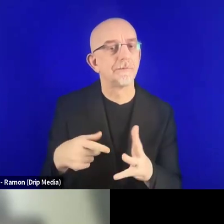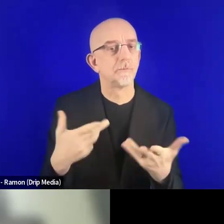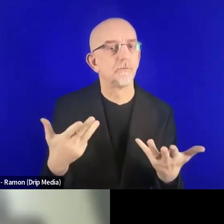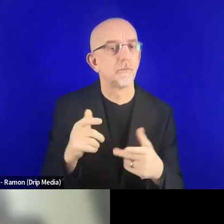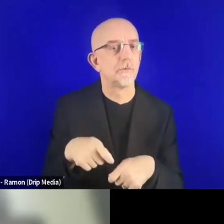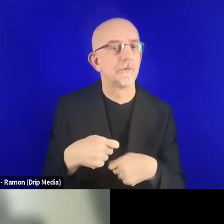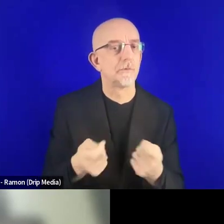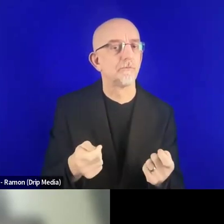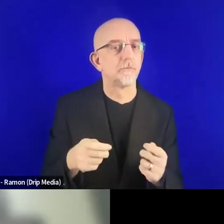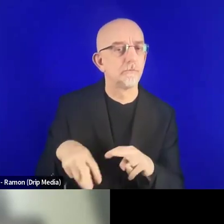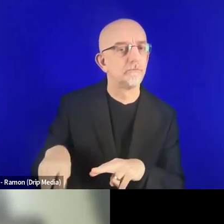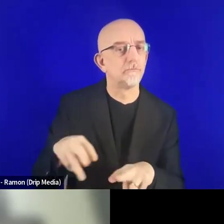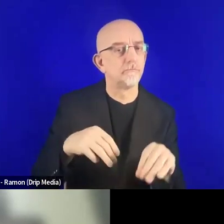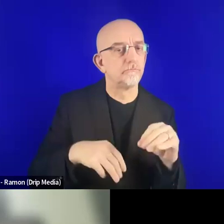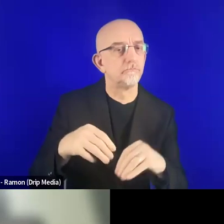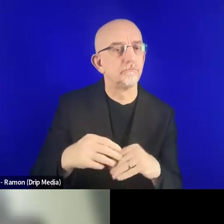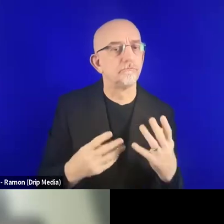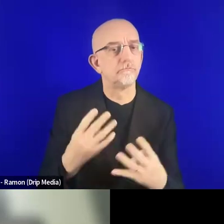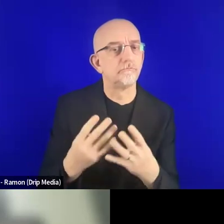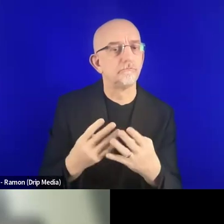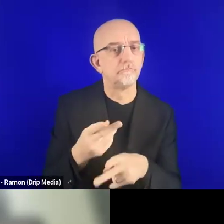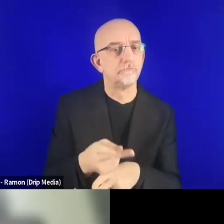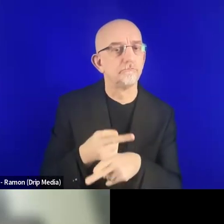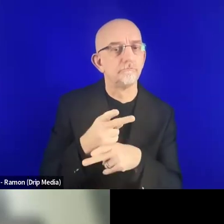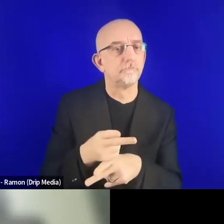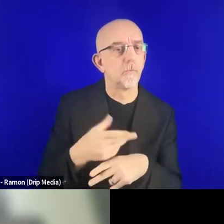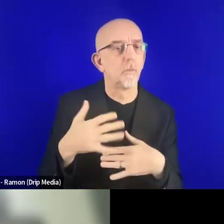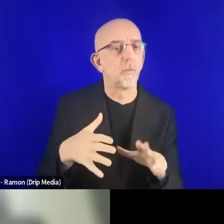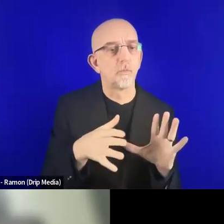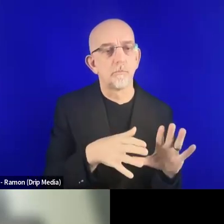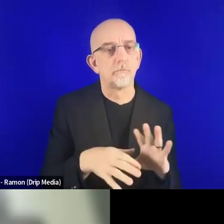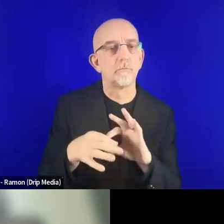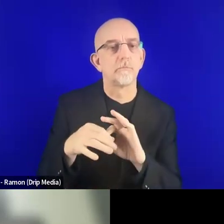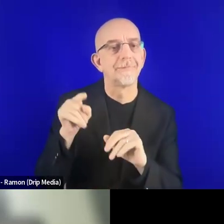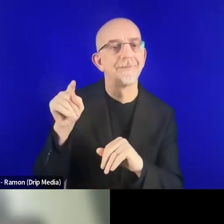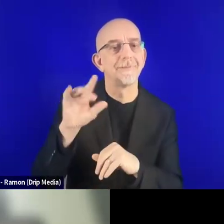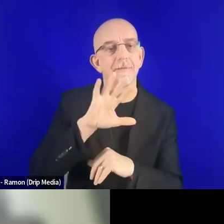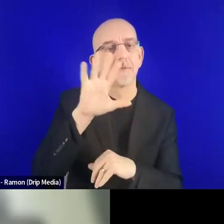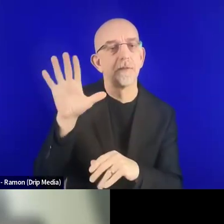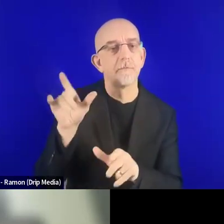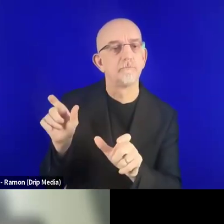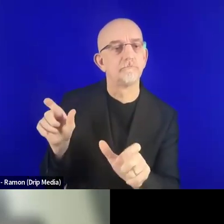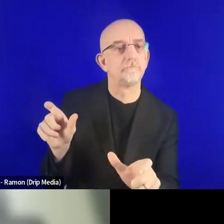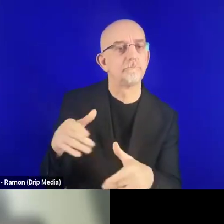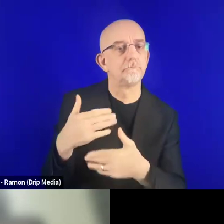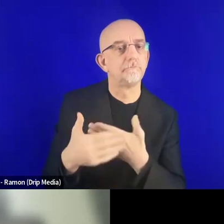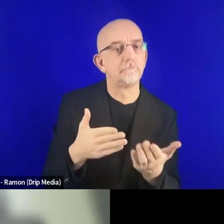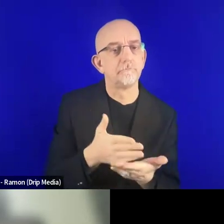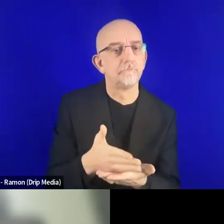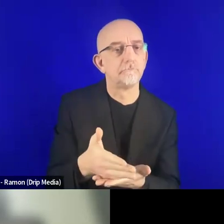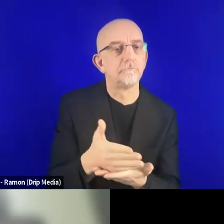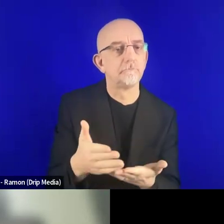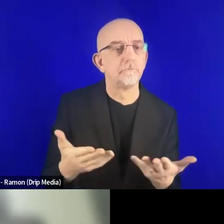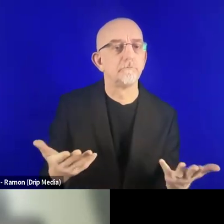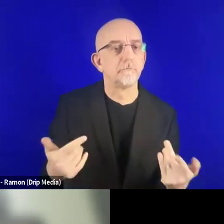contributions towards land, water, soil resource management. And that's where the whole GIS-based planning and digital planning approaches